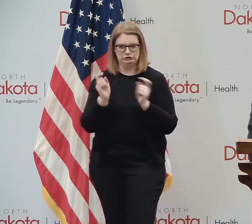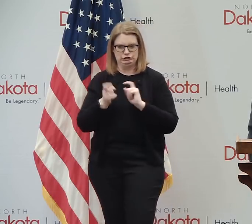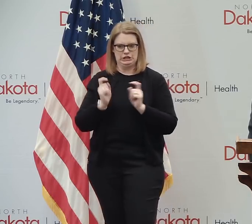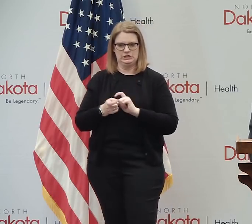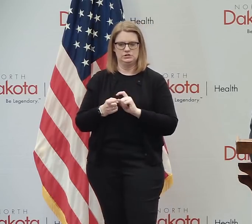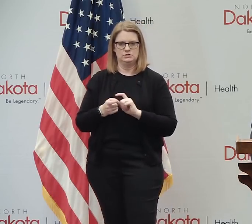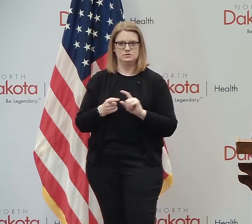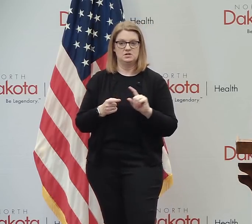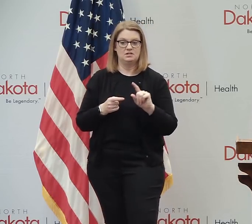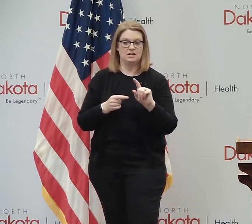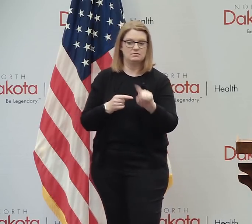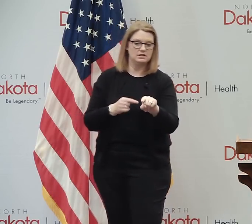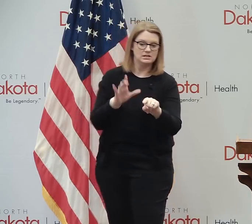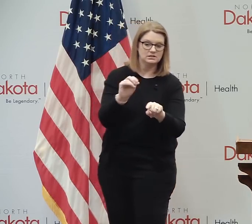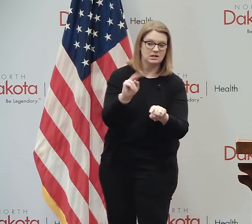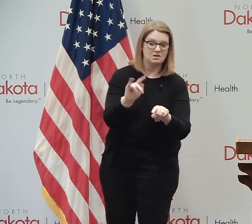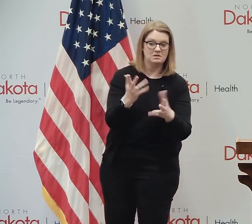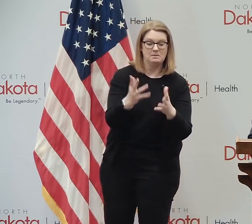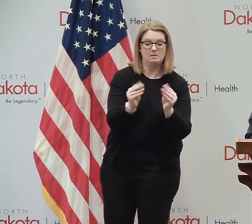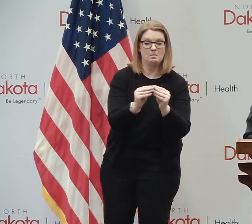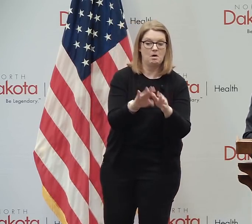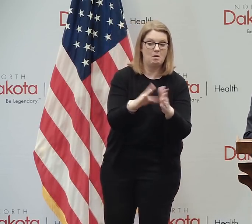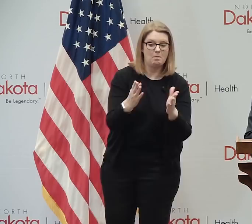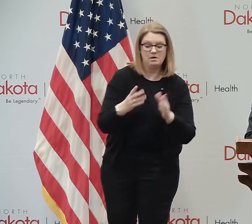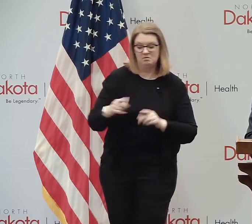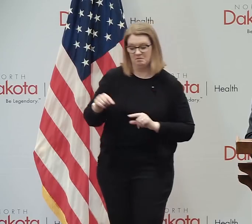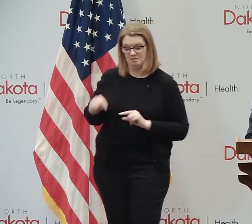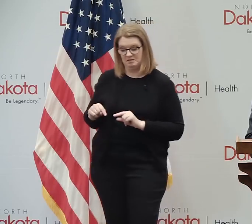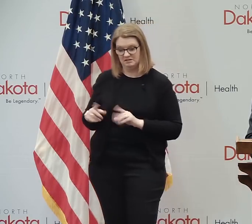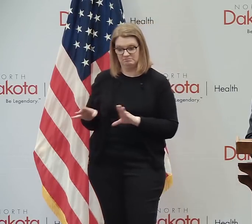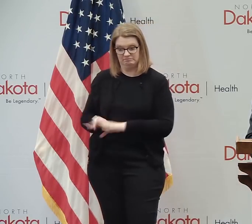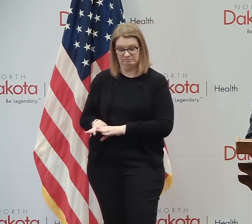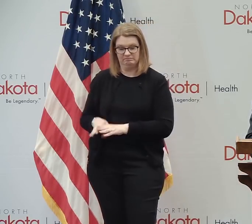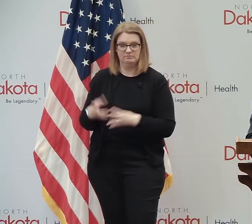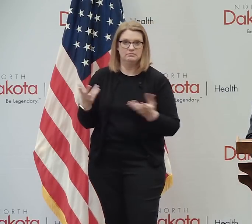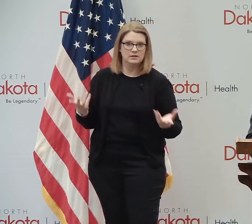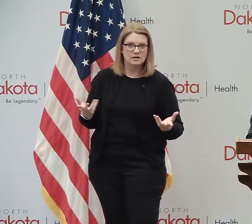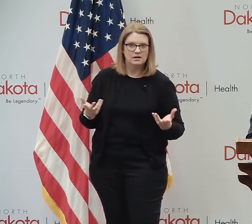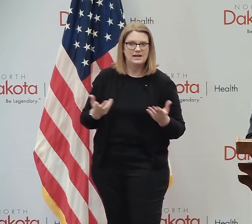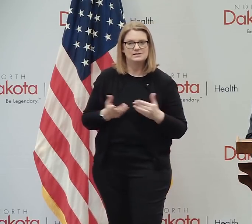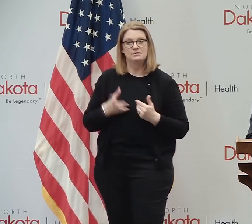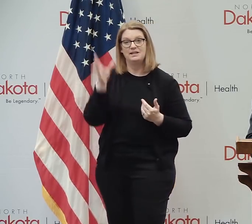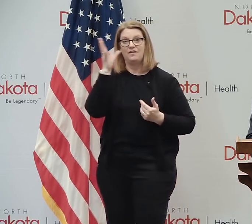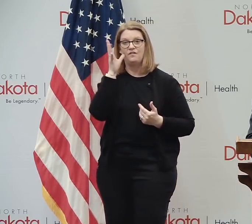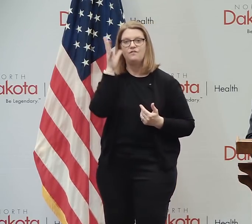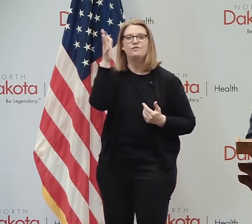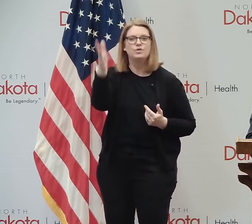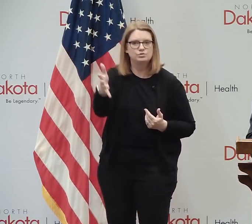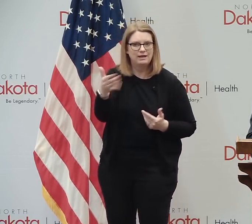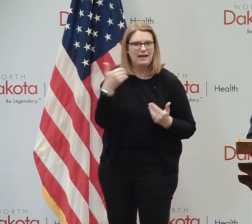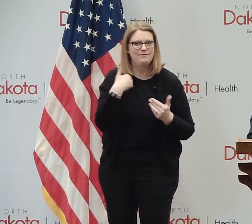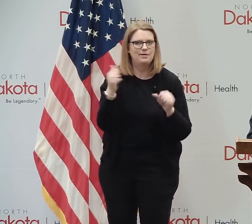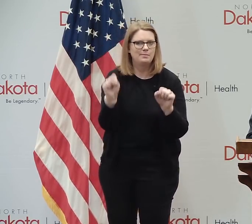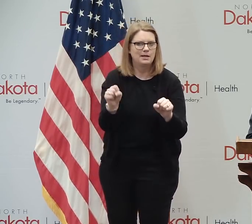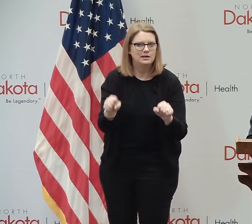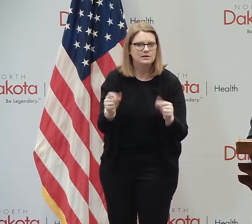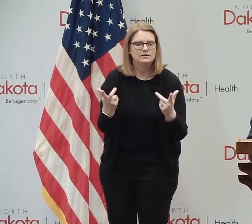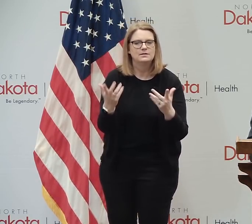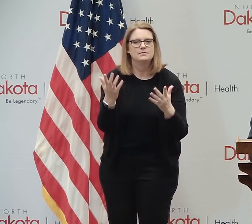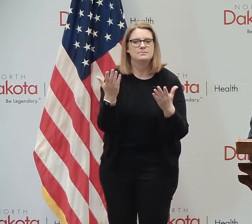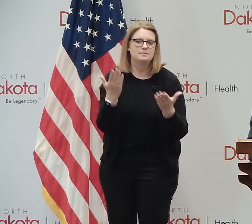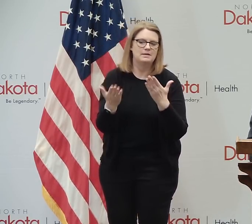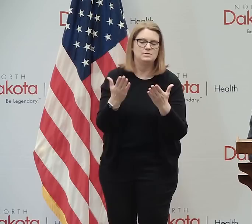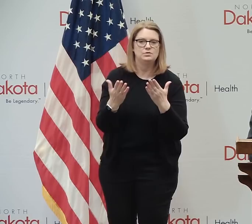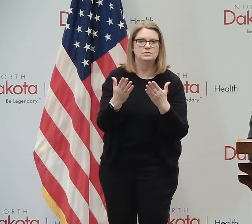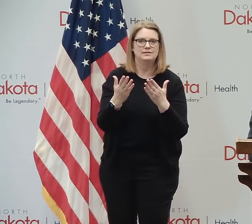a county by county basis or on a regional basis. And as we get even further down the road, we would have the ability to potentially even do this